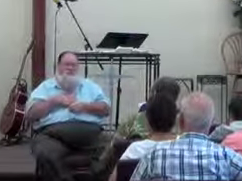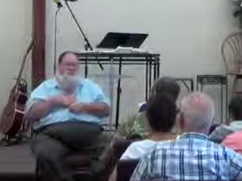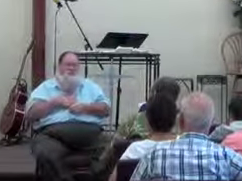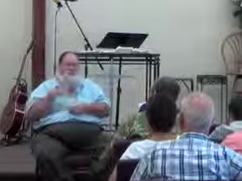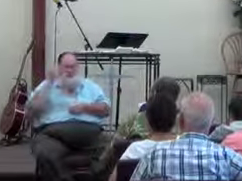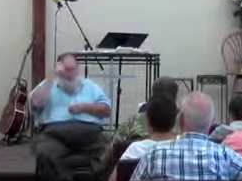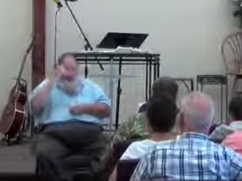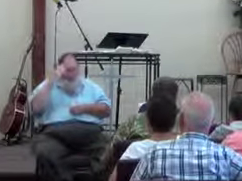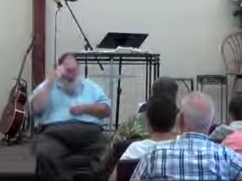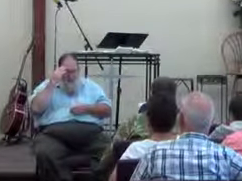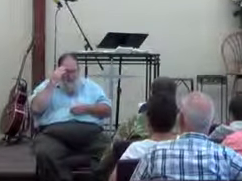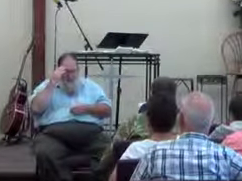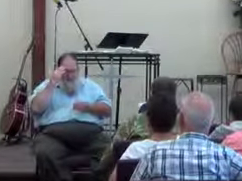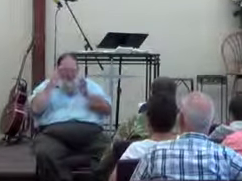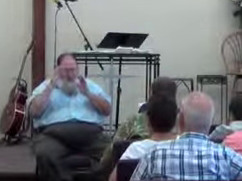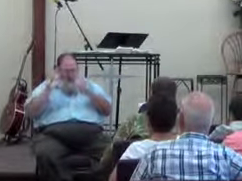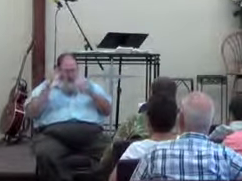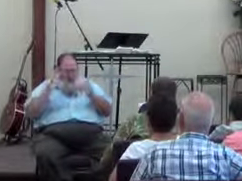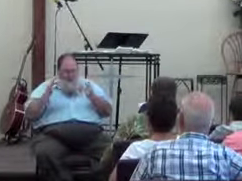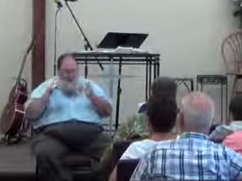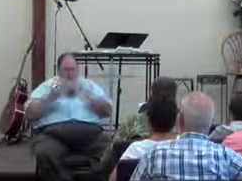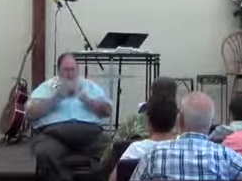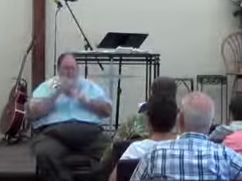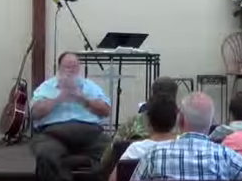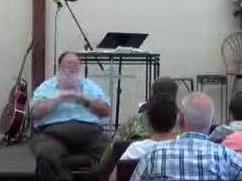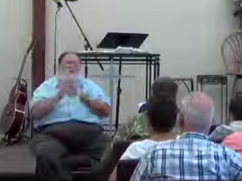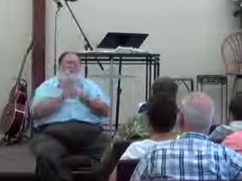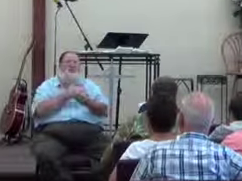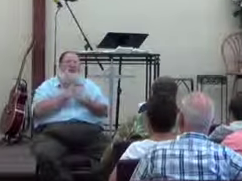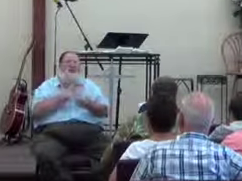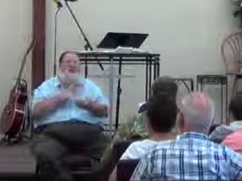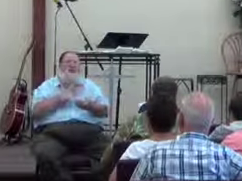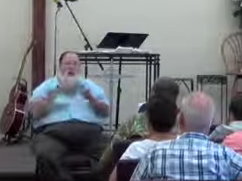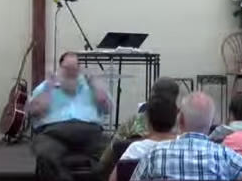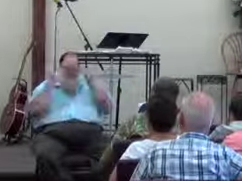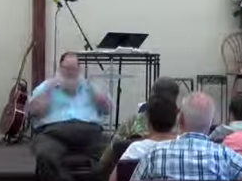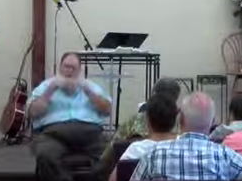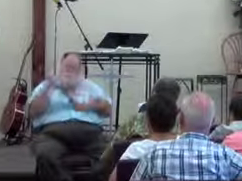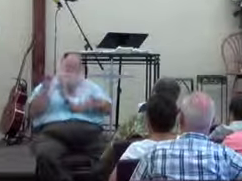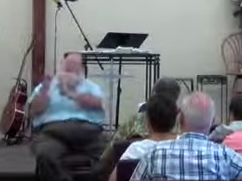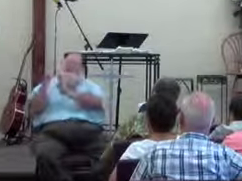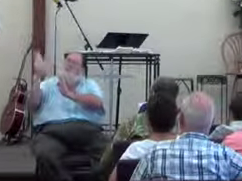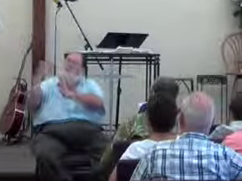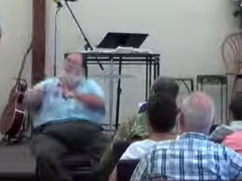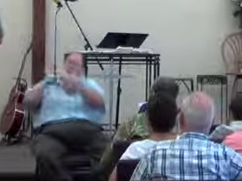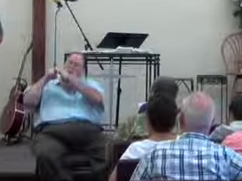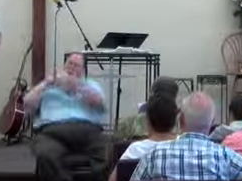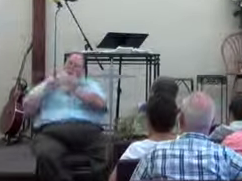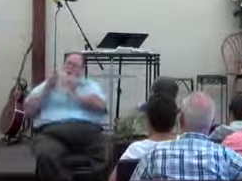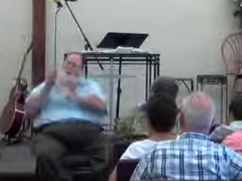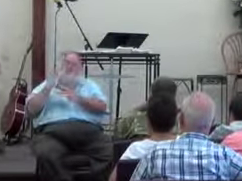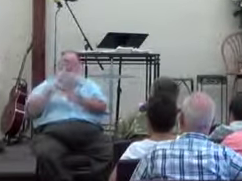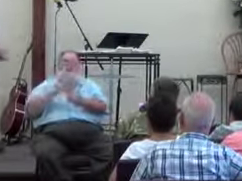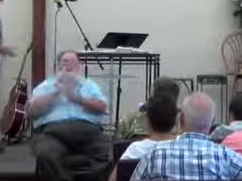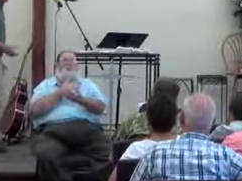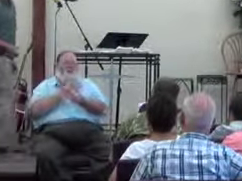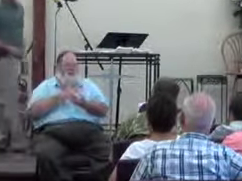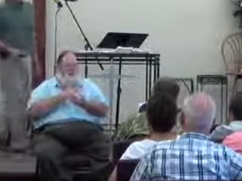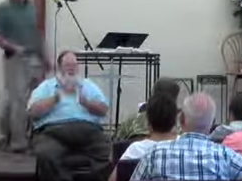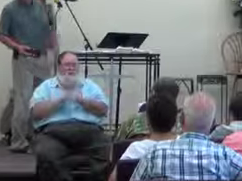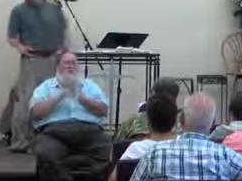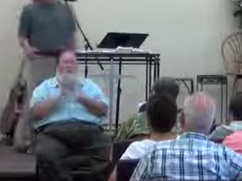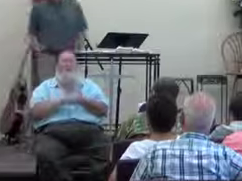wisdom and knowledge and mercy through that song. I hope that you approach his throne through that song with that joyful noise. I